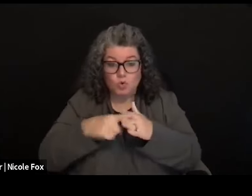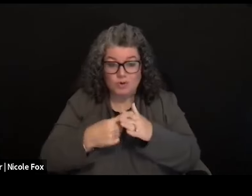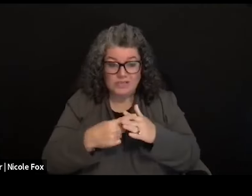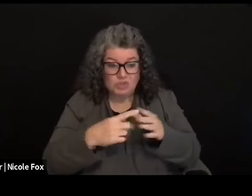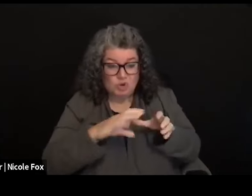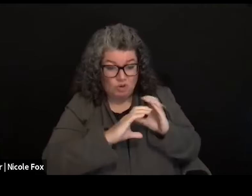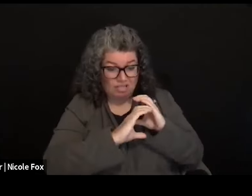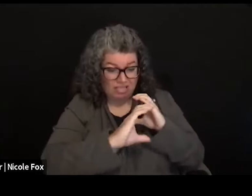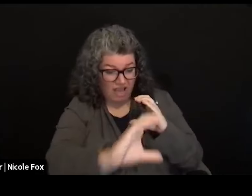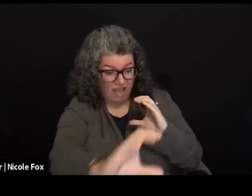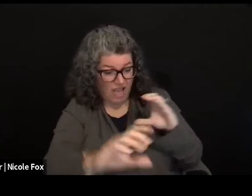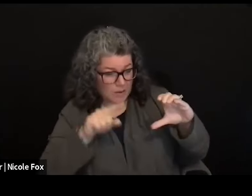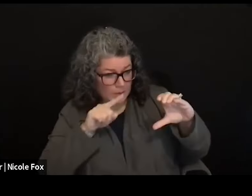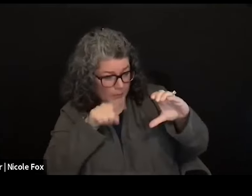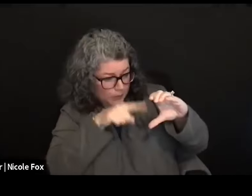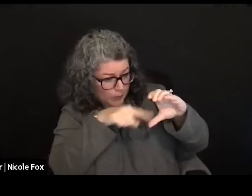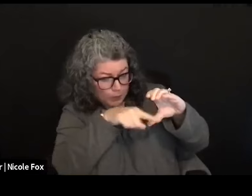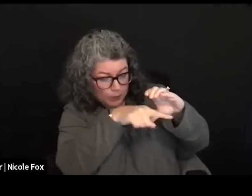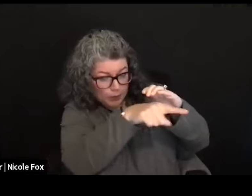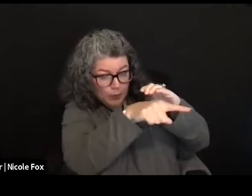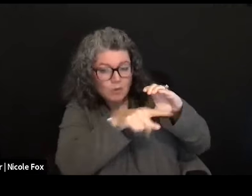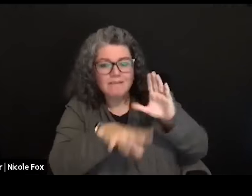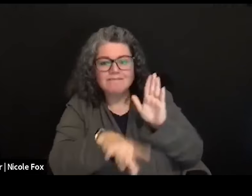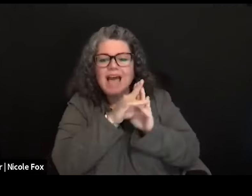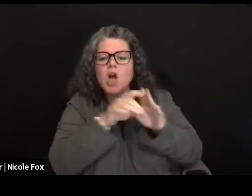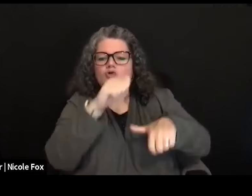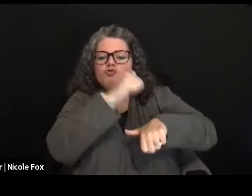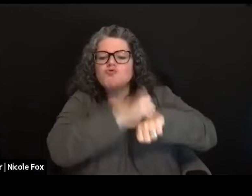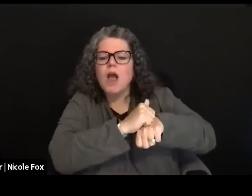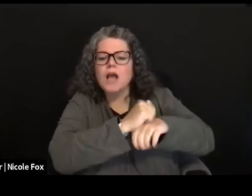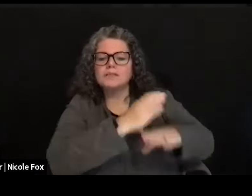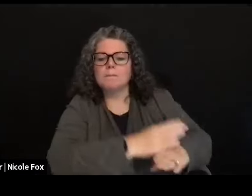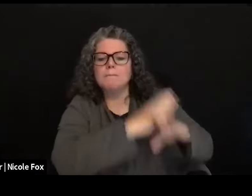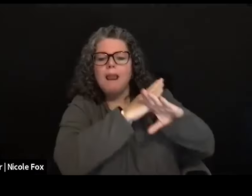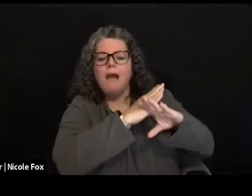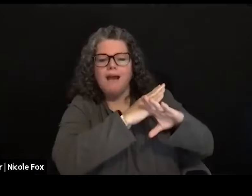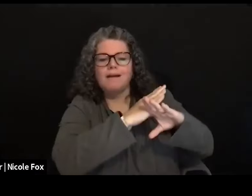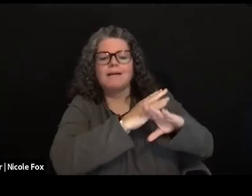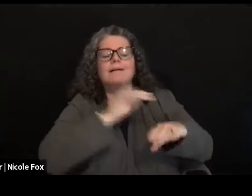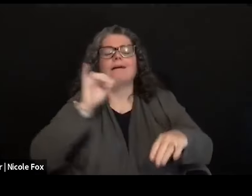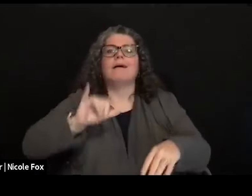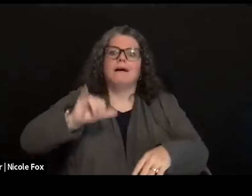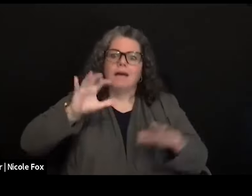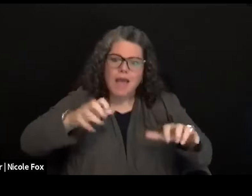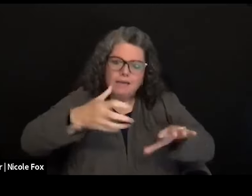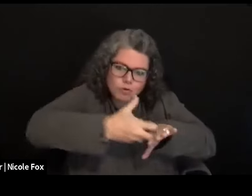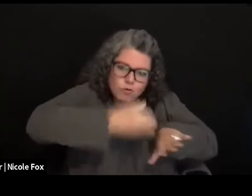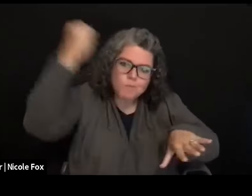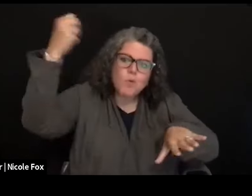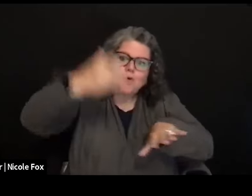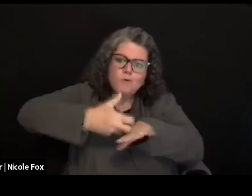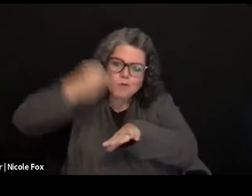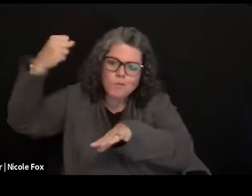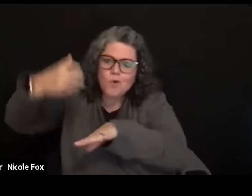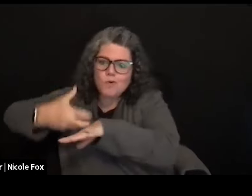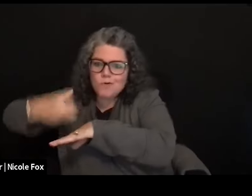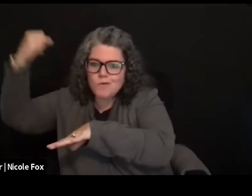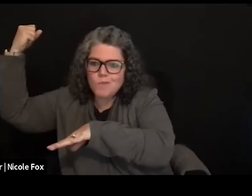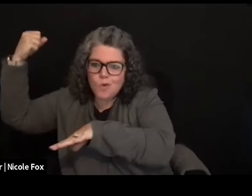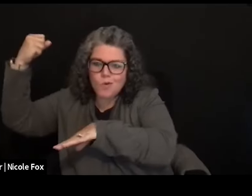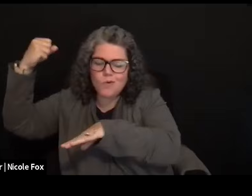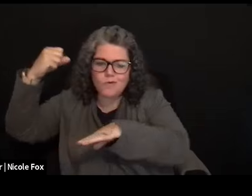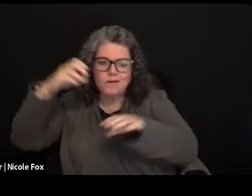and found that it was clogged by boulders. So we actually had to remove another section of pipe that goes to the distribution